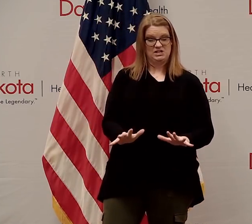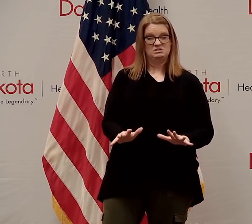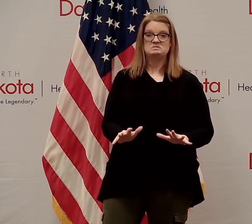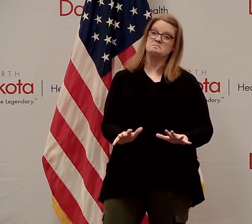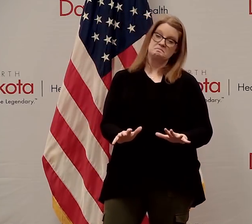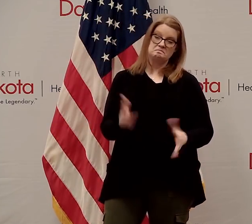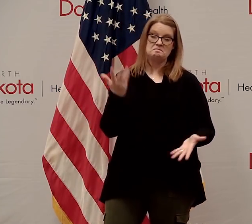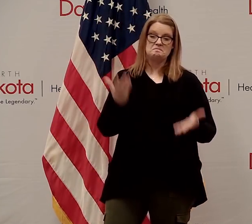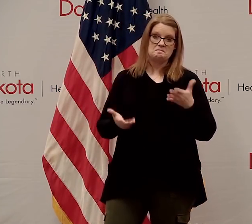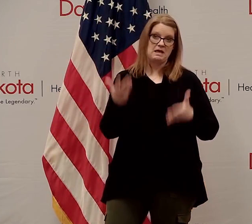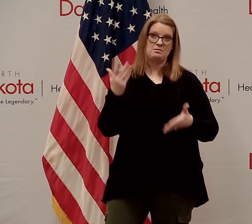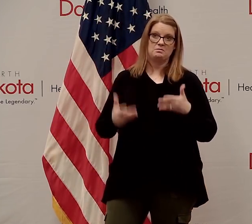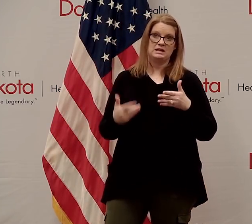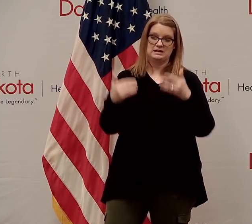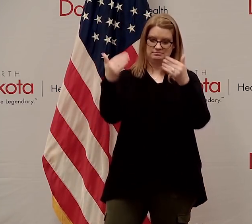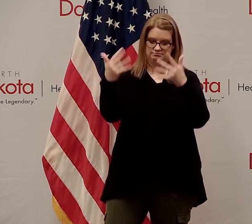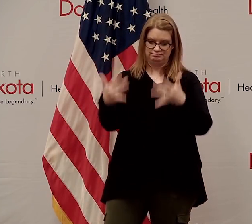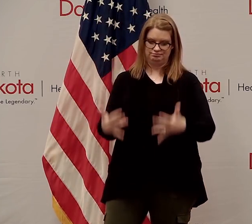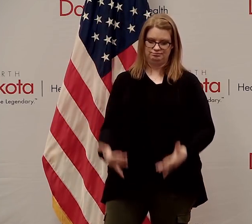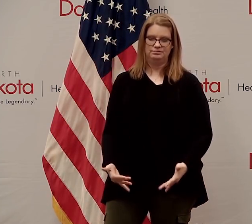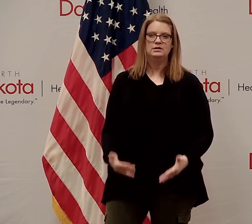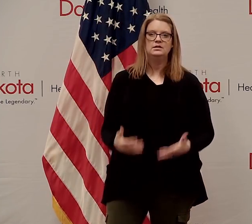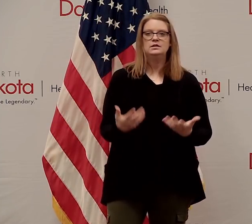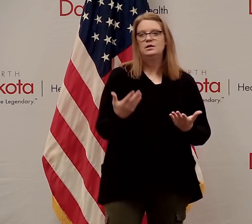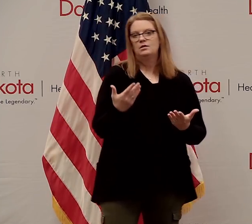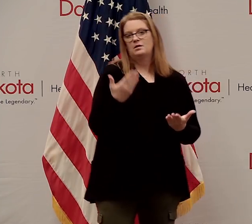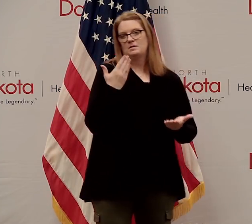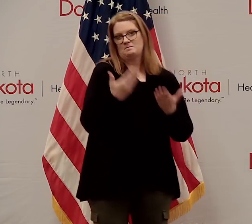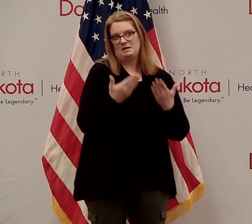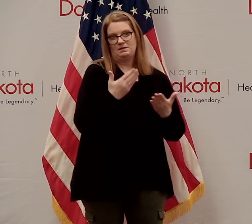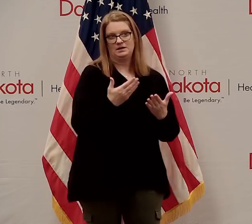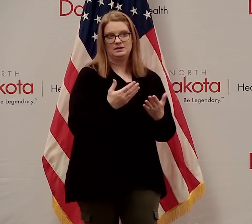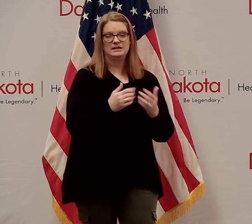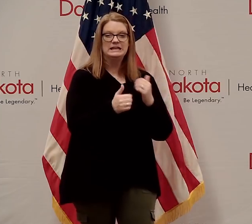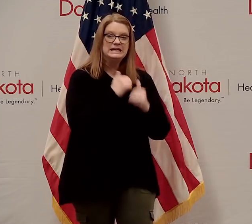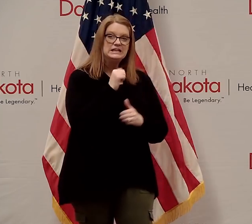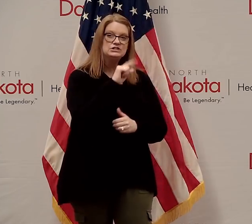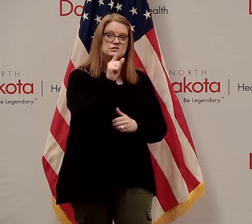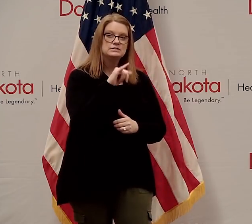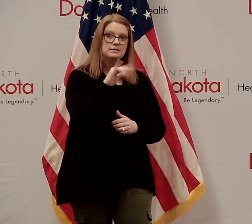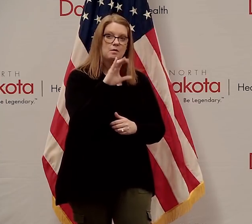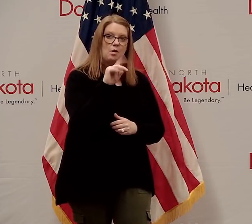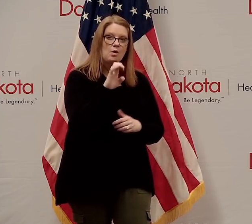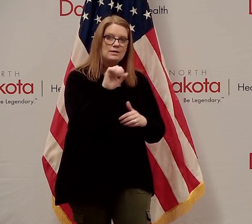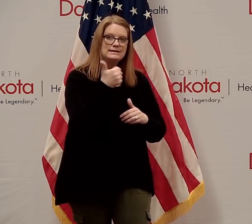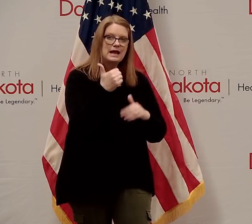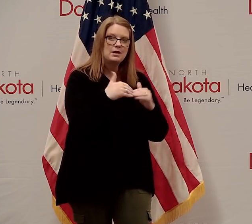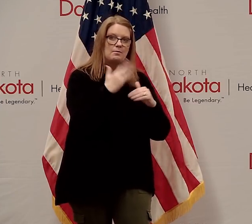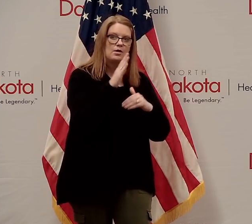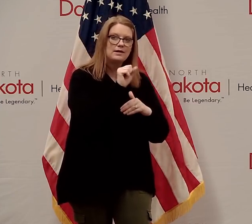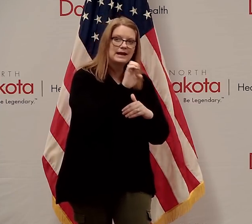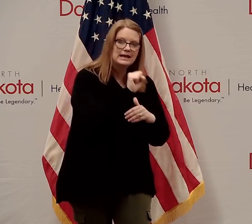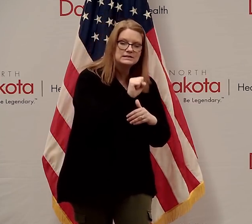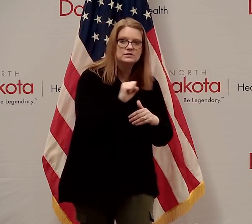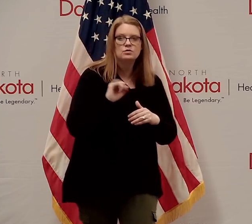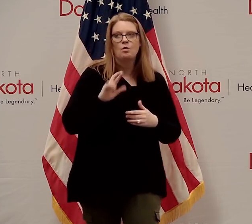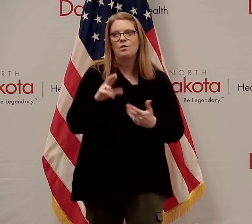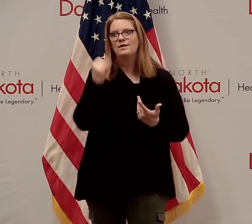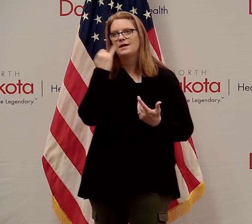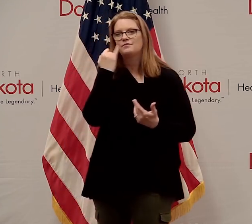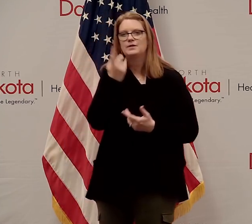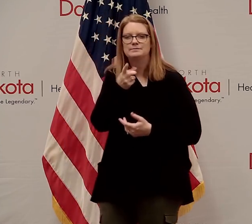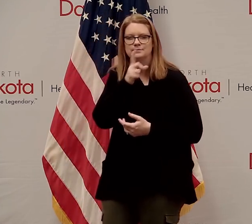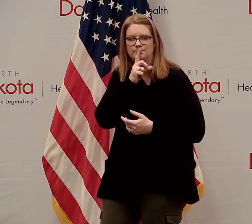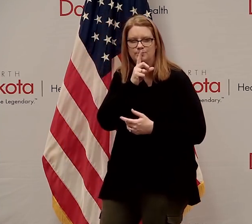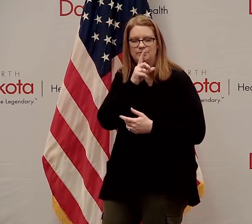when we get above a threshold where you have 10 or more cases per zip code, or if we stopped releasing, age